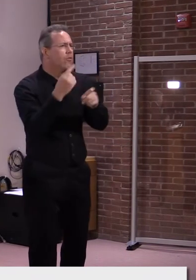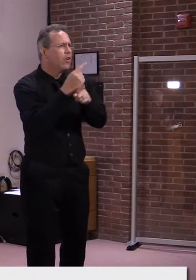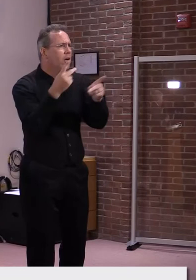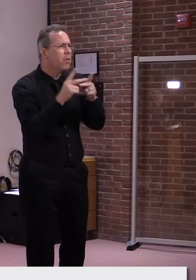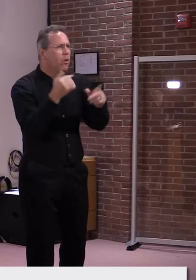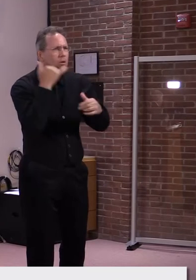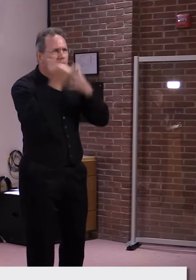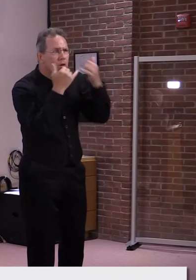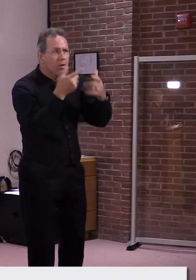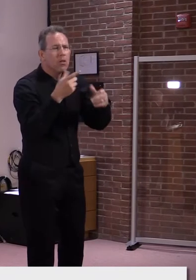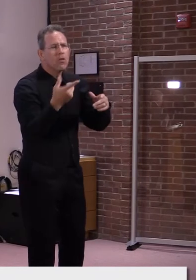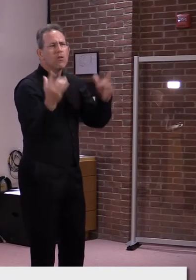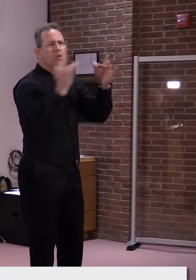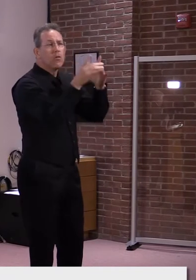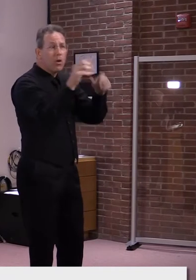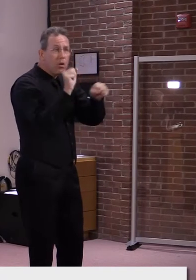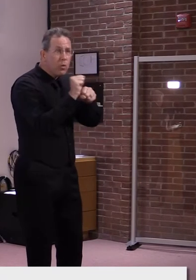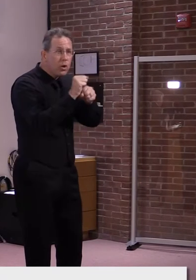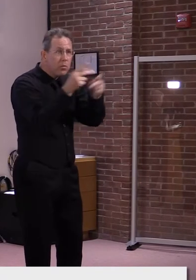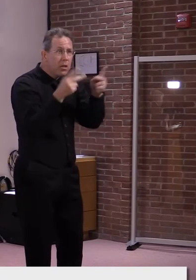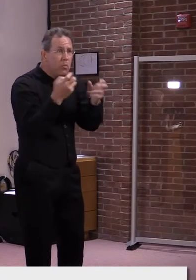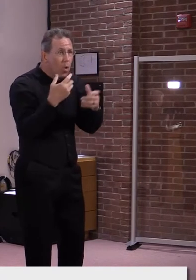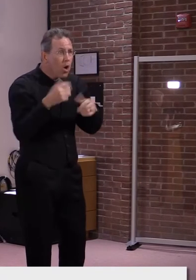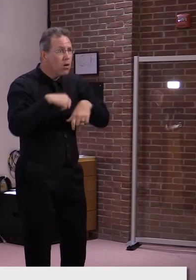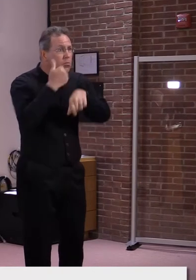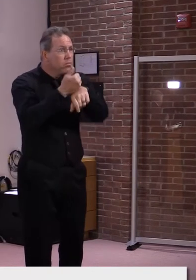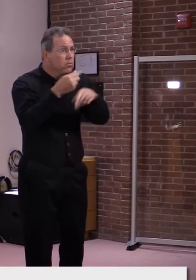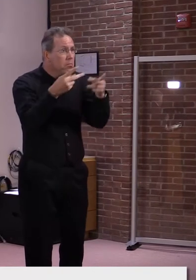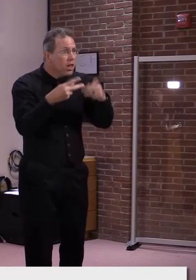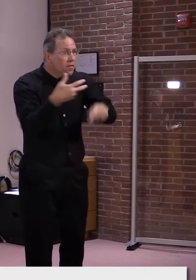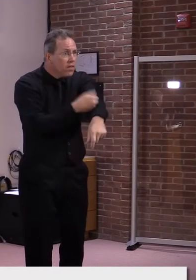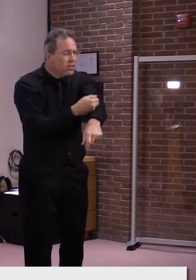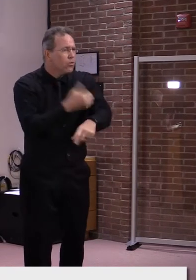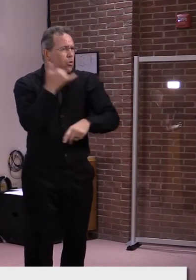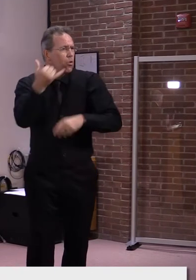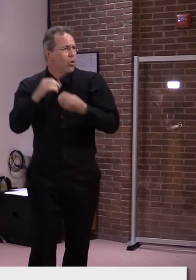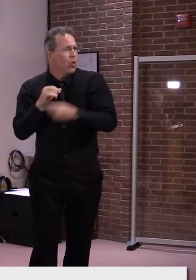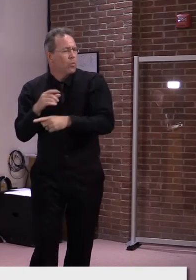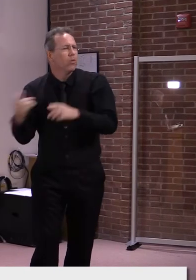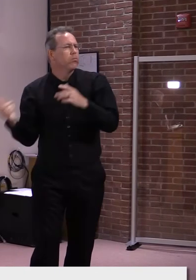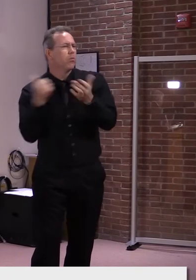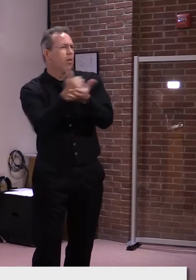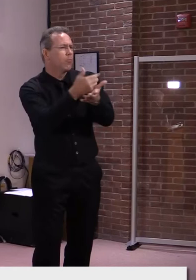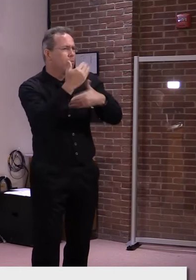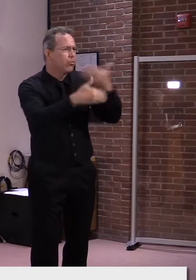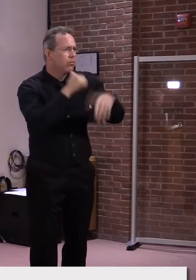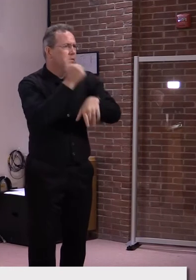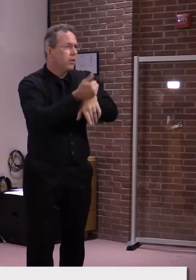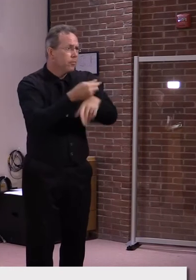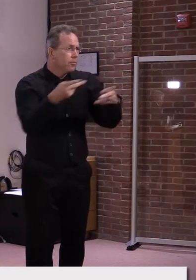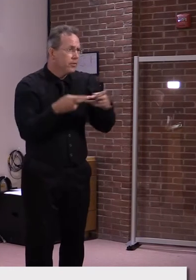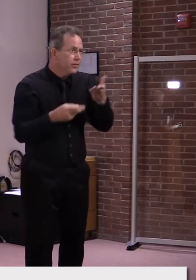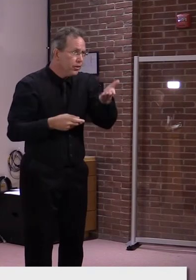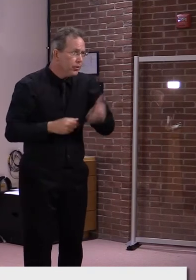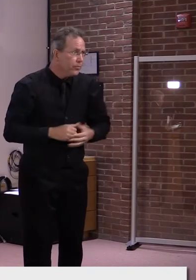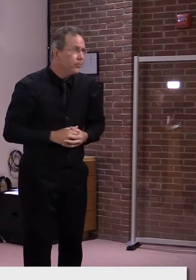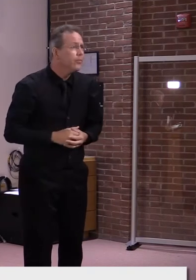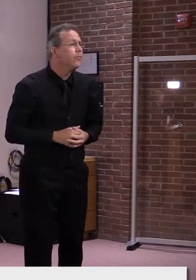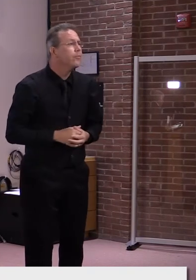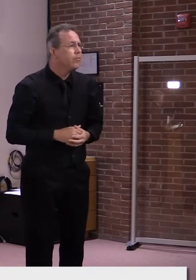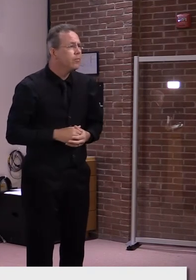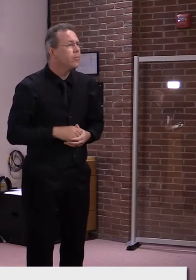we'll figure it out, or we'll make sure that ACCD gets the call. And we'll just figure it out from